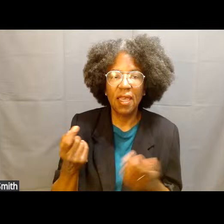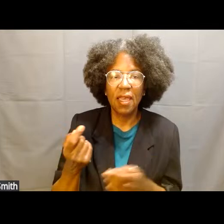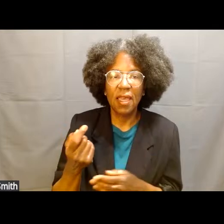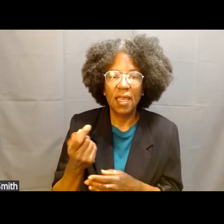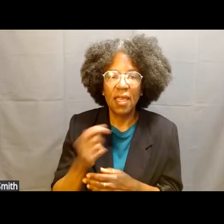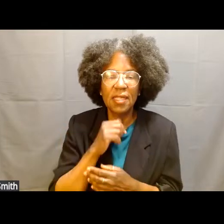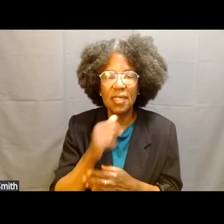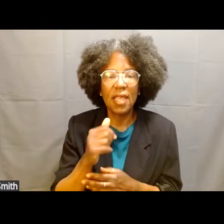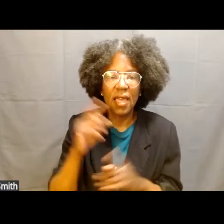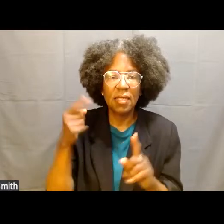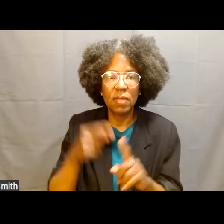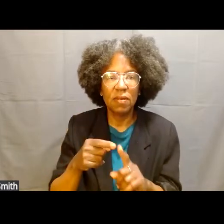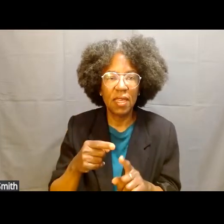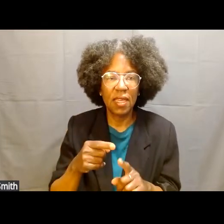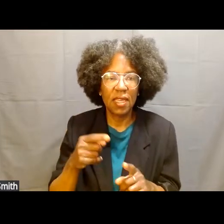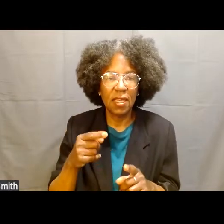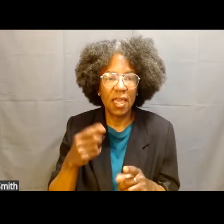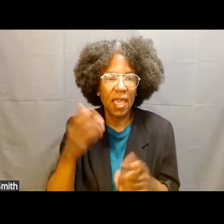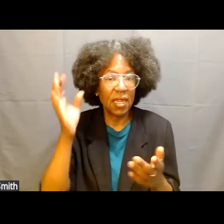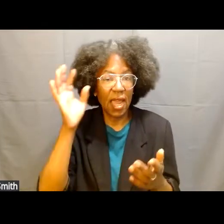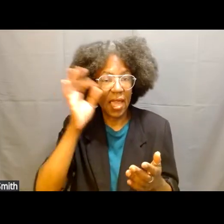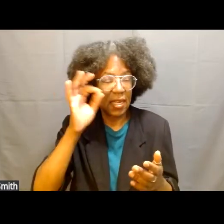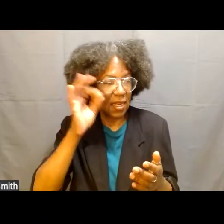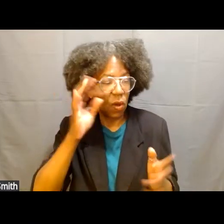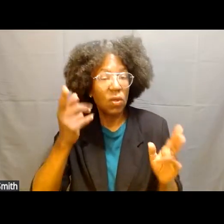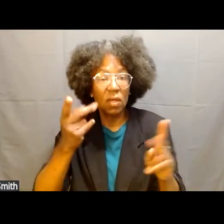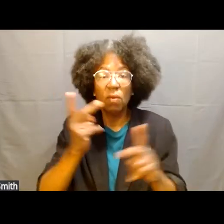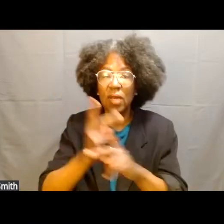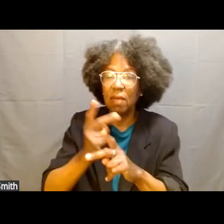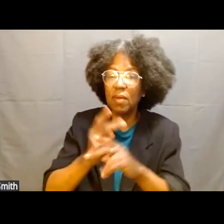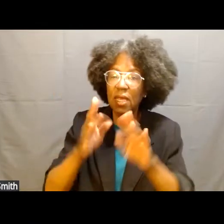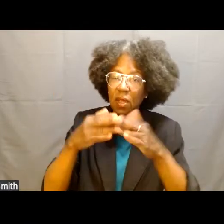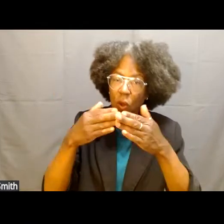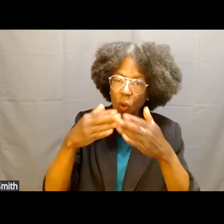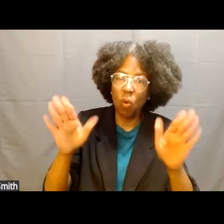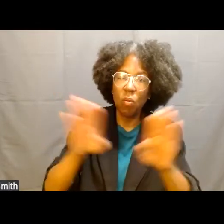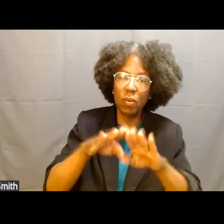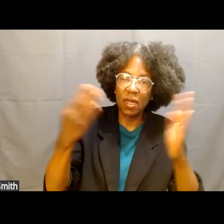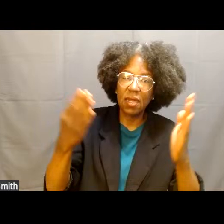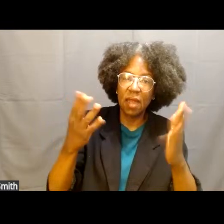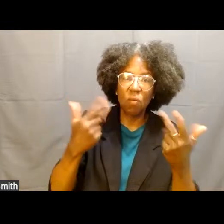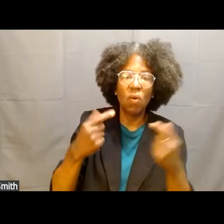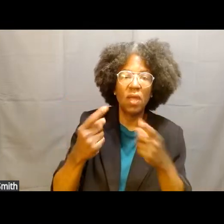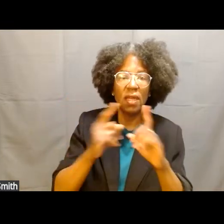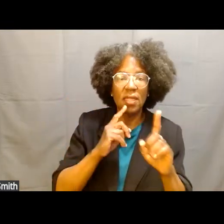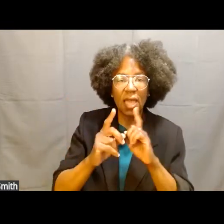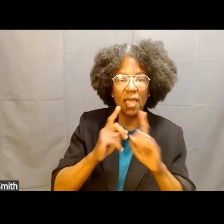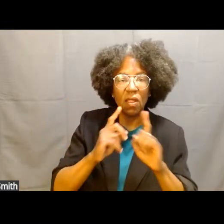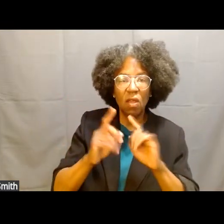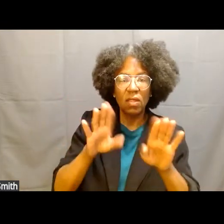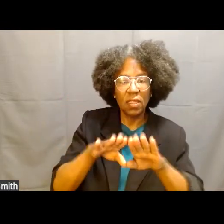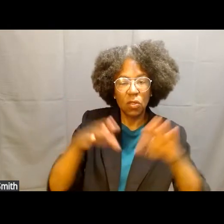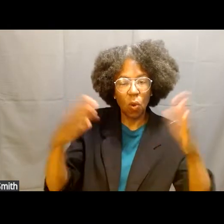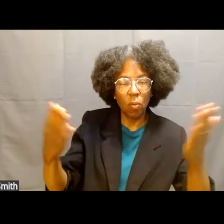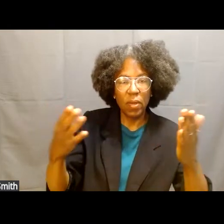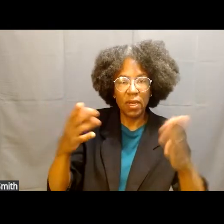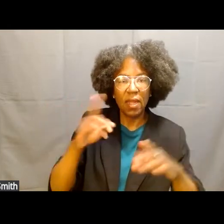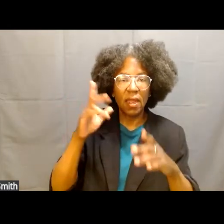Right, I yeah. didn't know. No, that's Again, okay. I'm keeping it open, and again, I want a dialogue that's open, and then we can and look into this because,